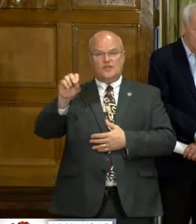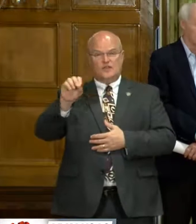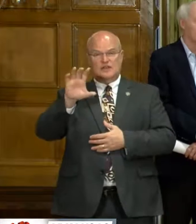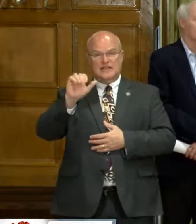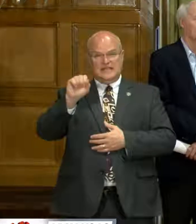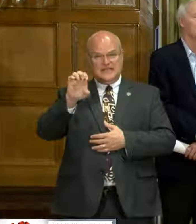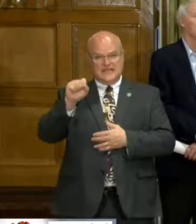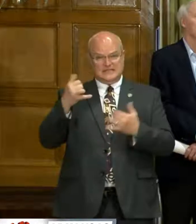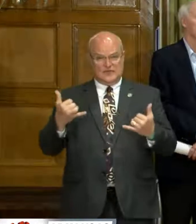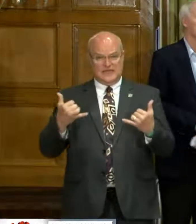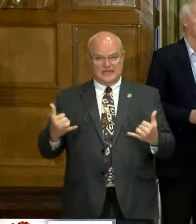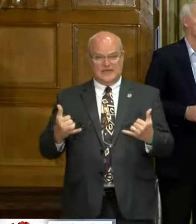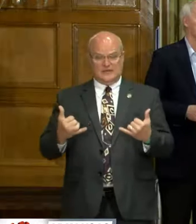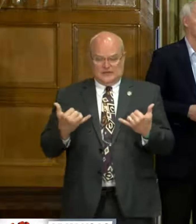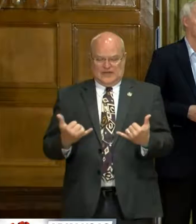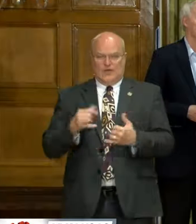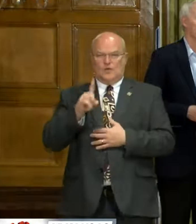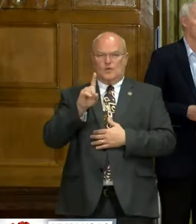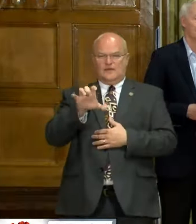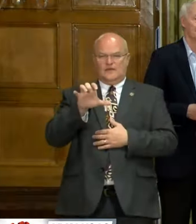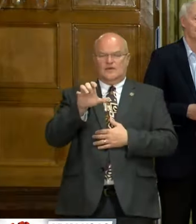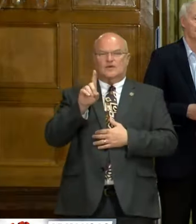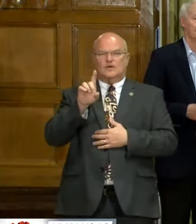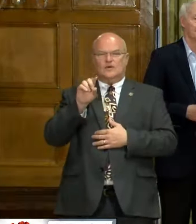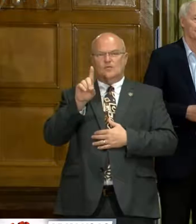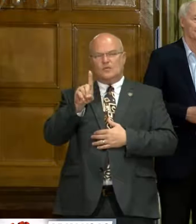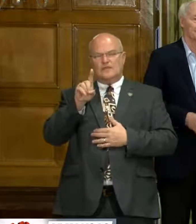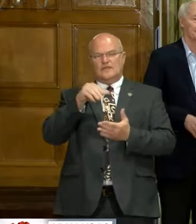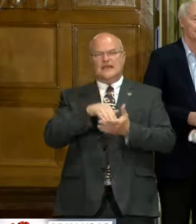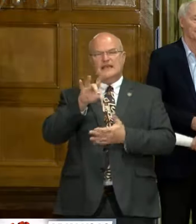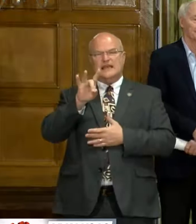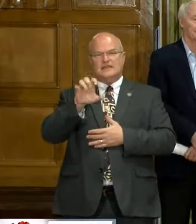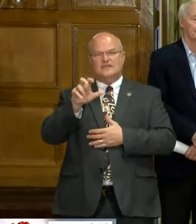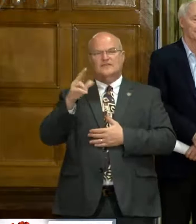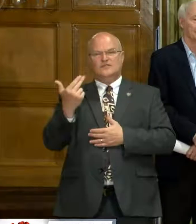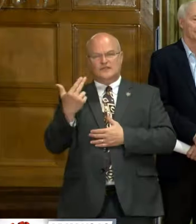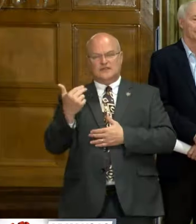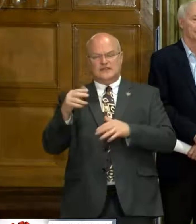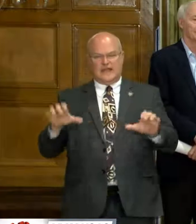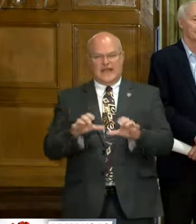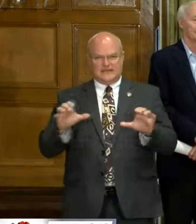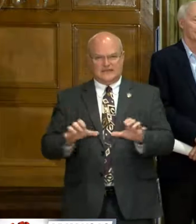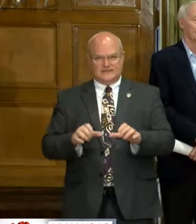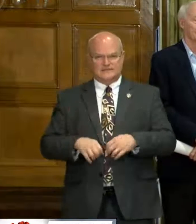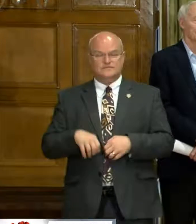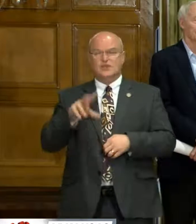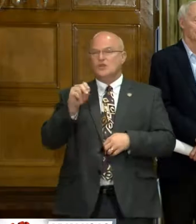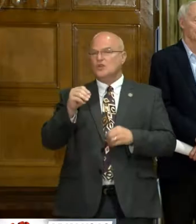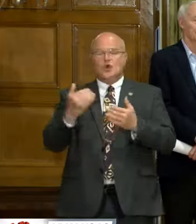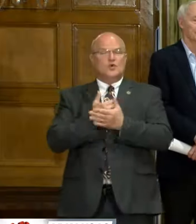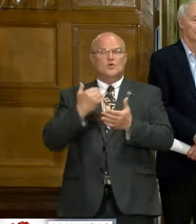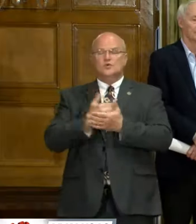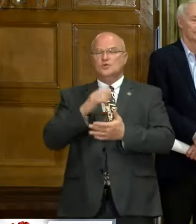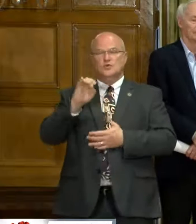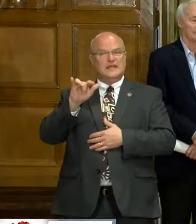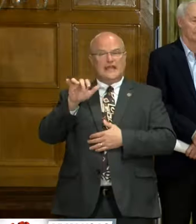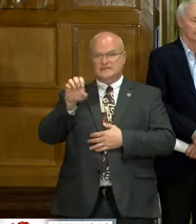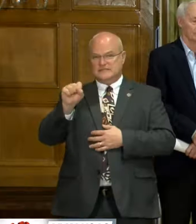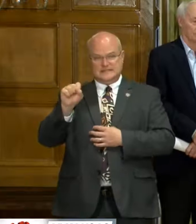2,830 cases. Of those, 1,813 are active cases. We have no new counties